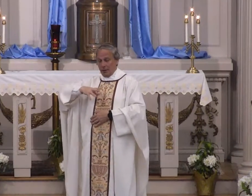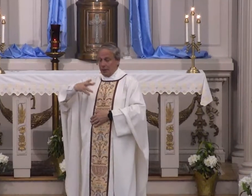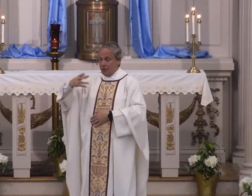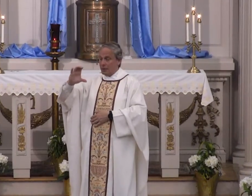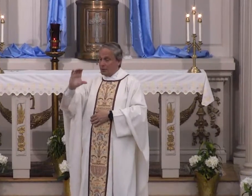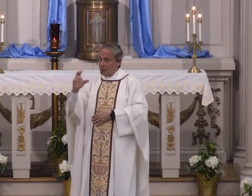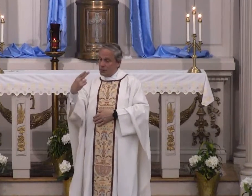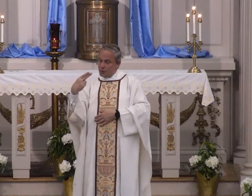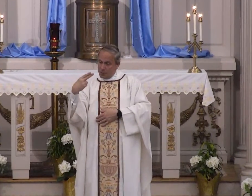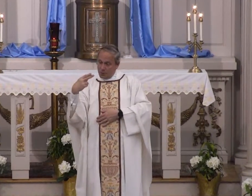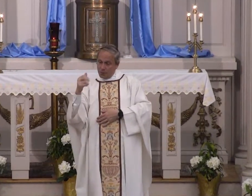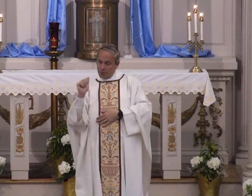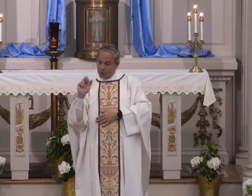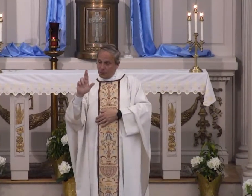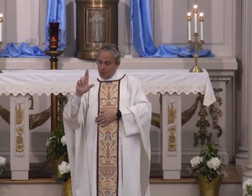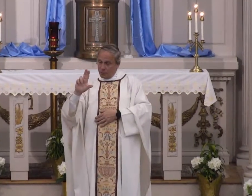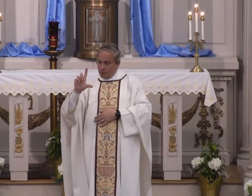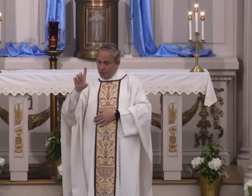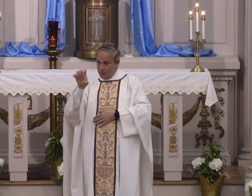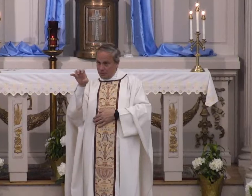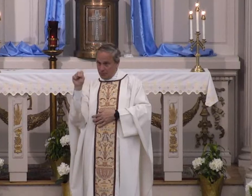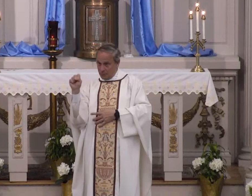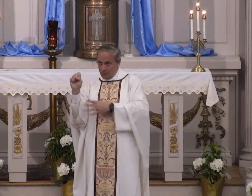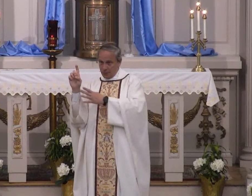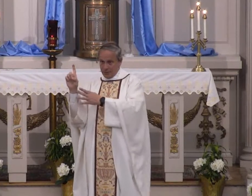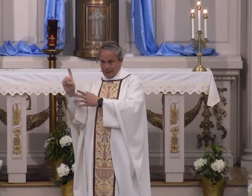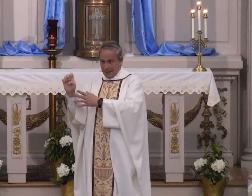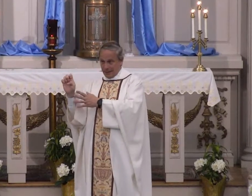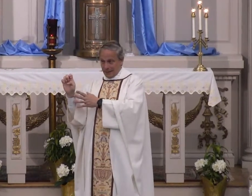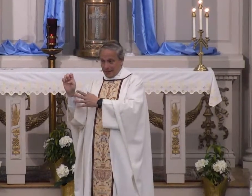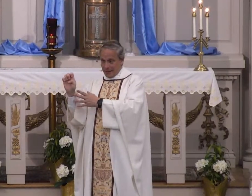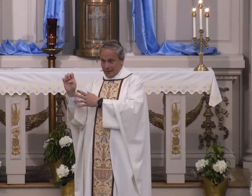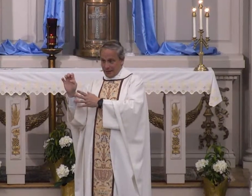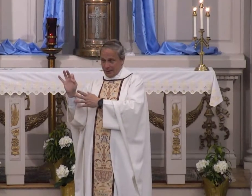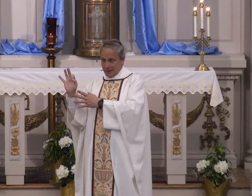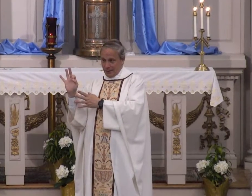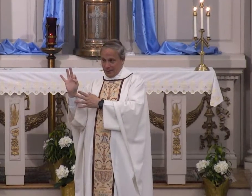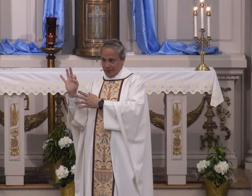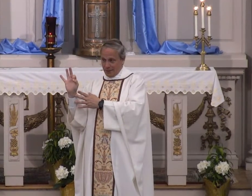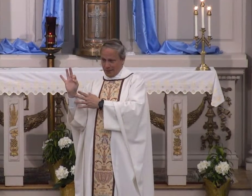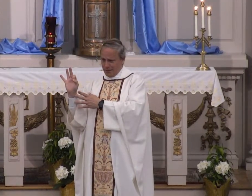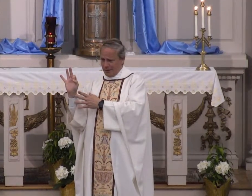Pope Francis canonized Charles de,